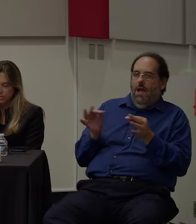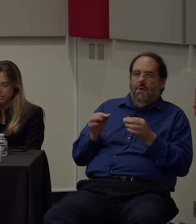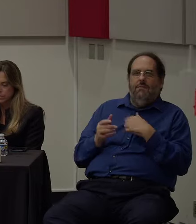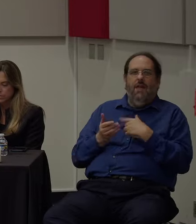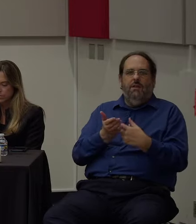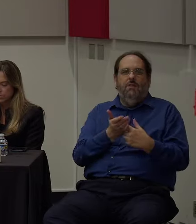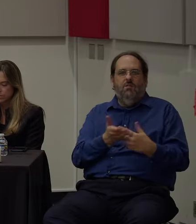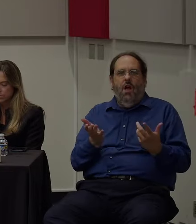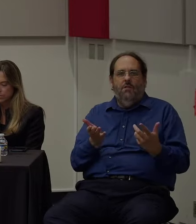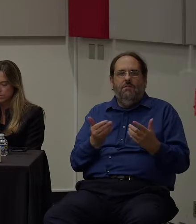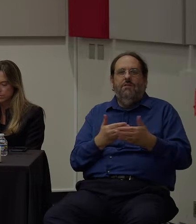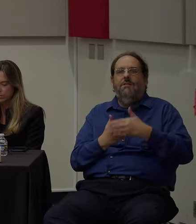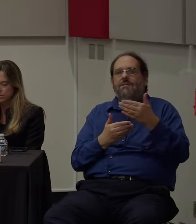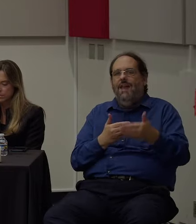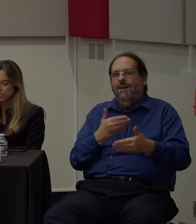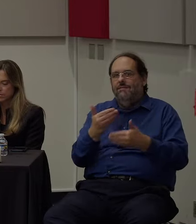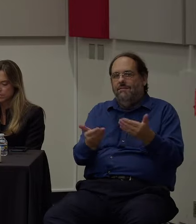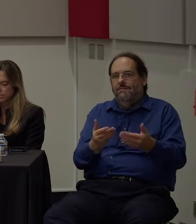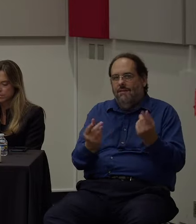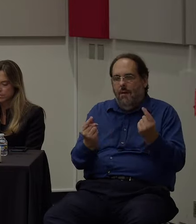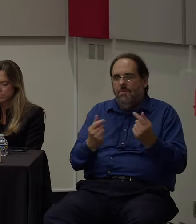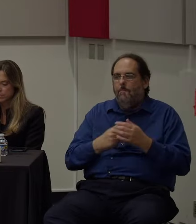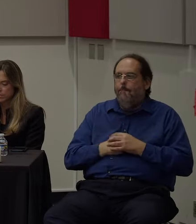and discuss next steps.